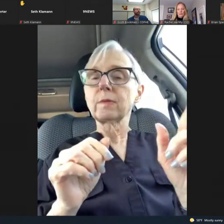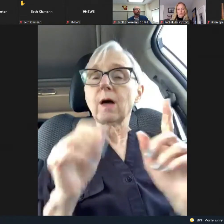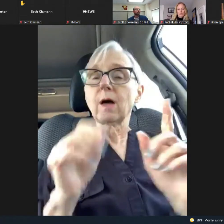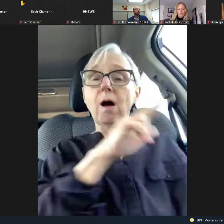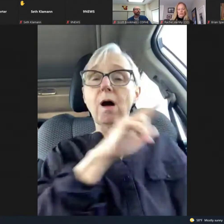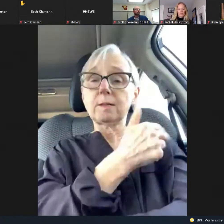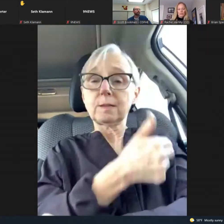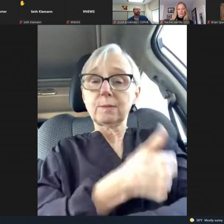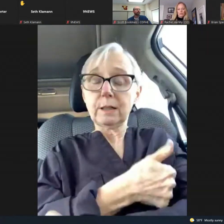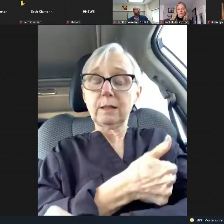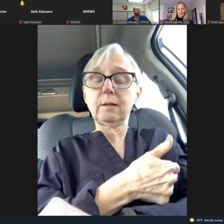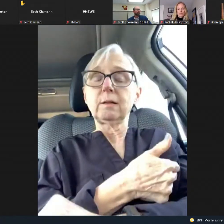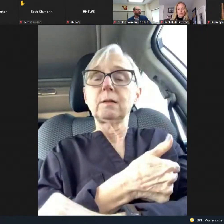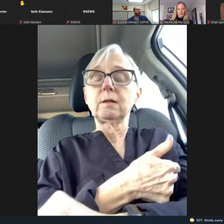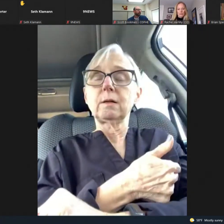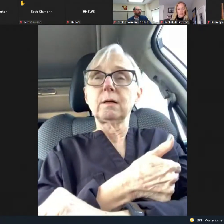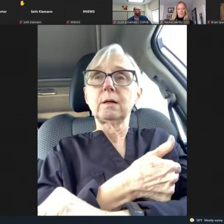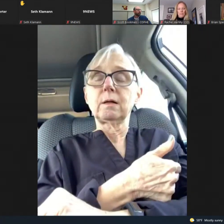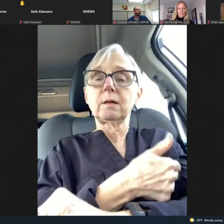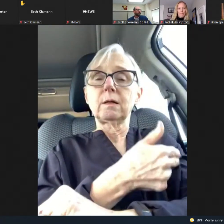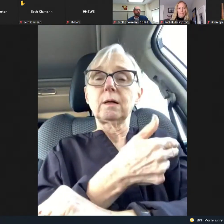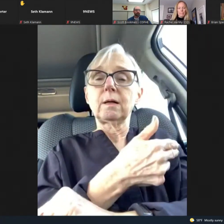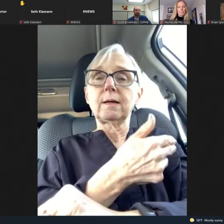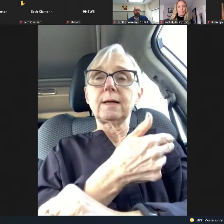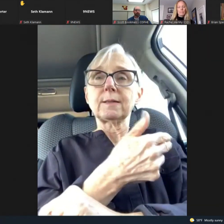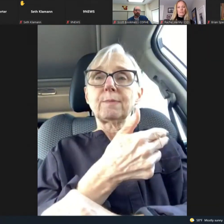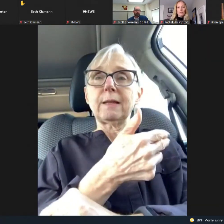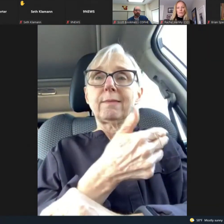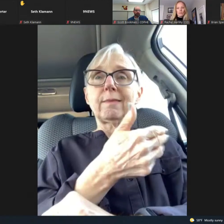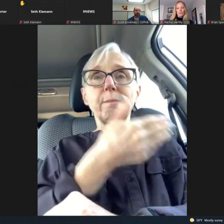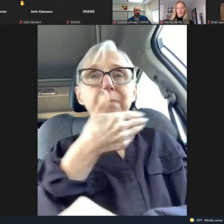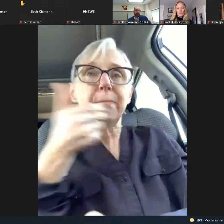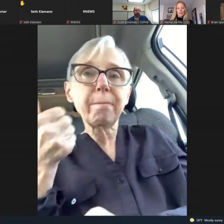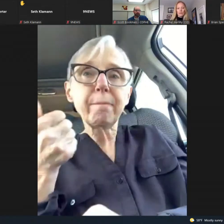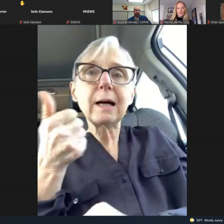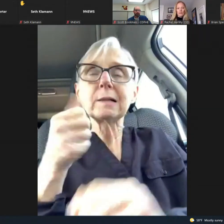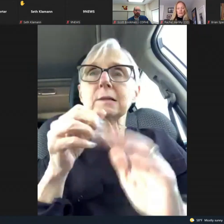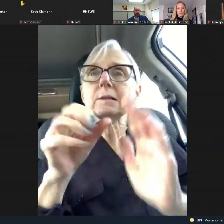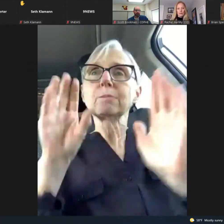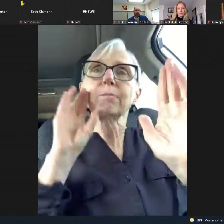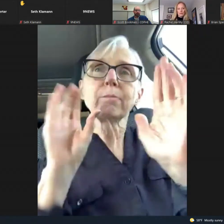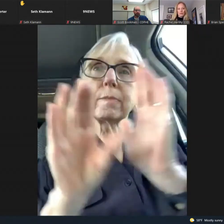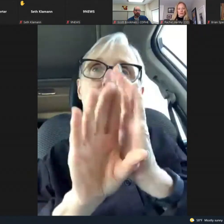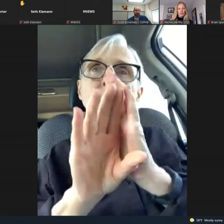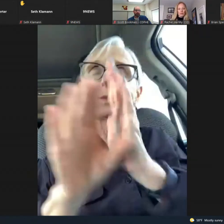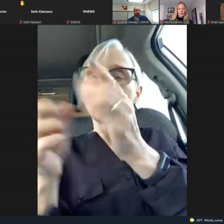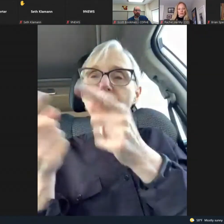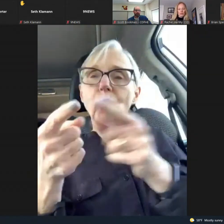myself, looking for how this is all going. So my question is